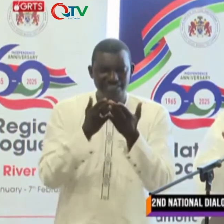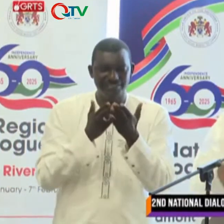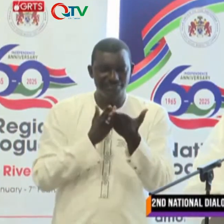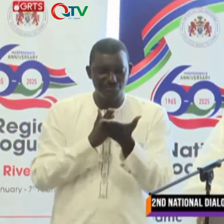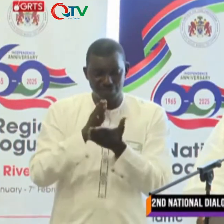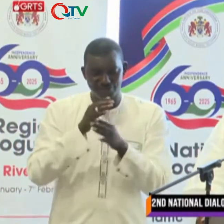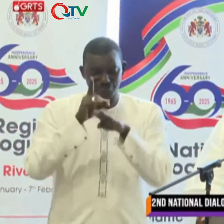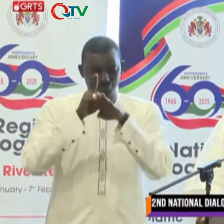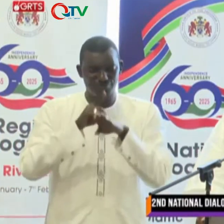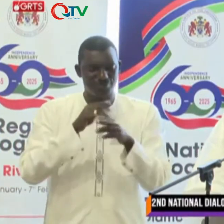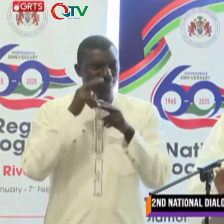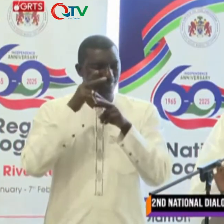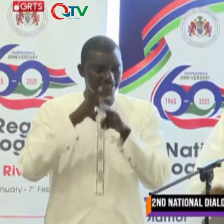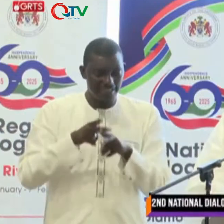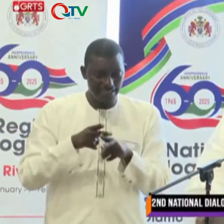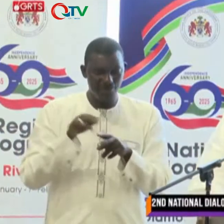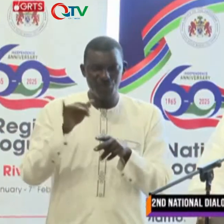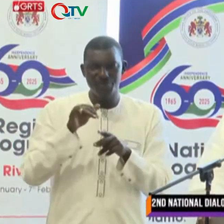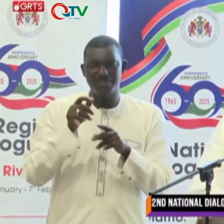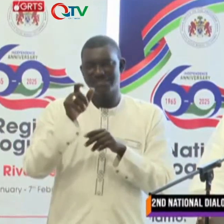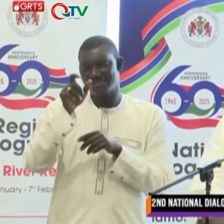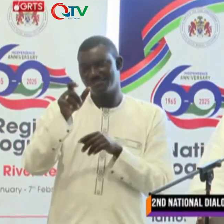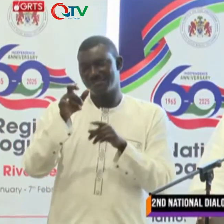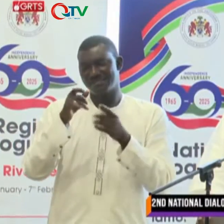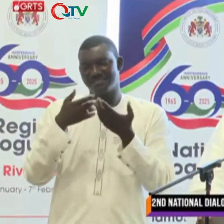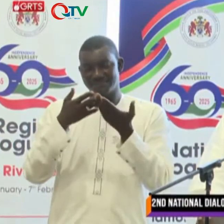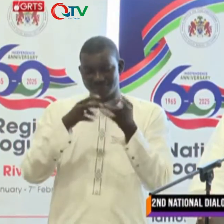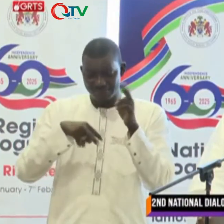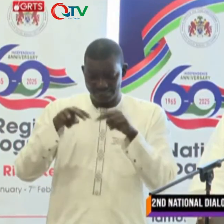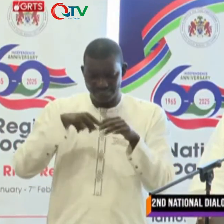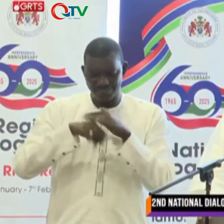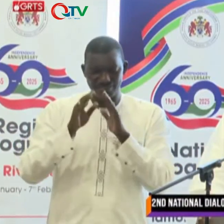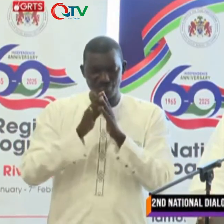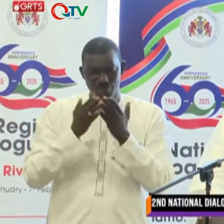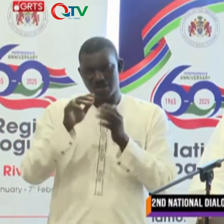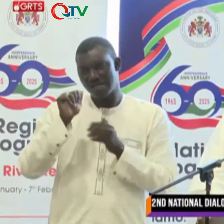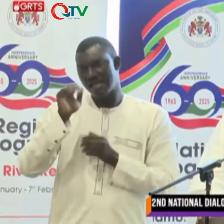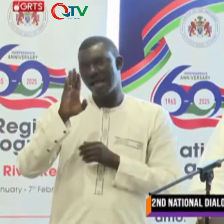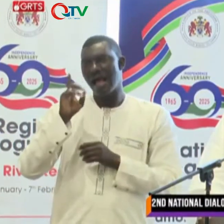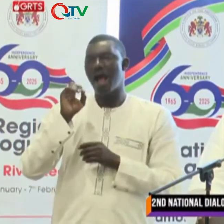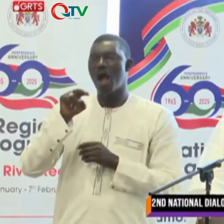care, of which the particular cases found in the books are but instances.